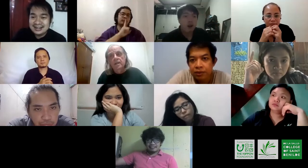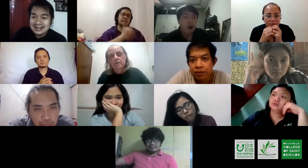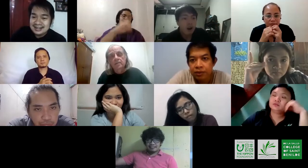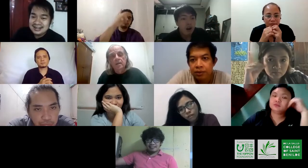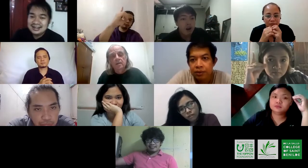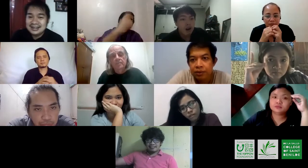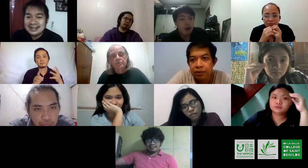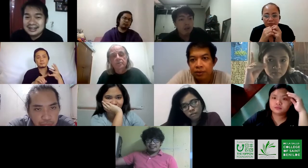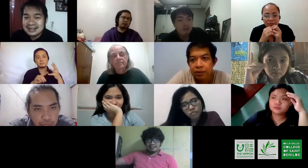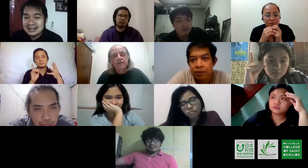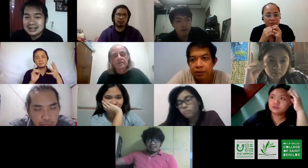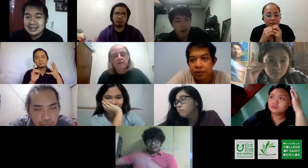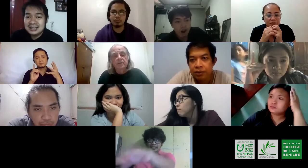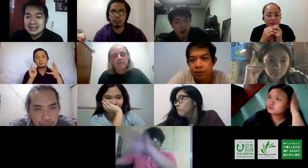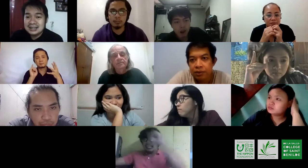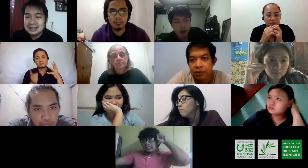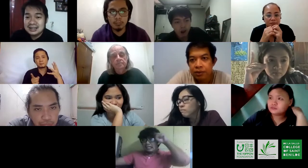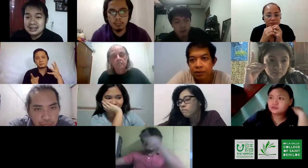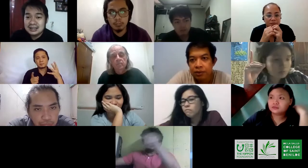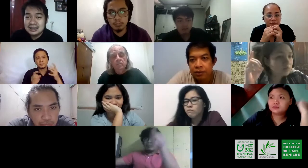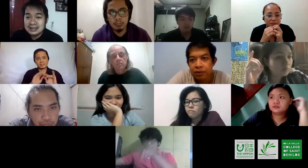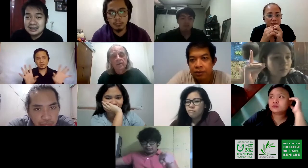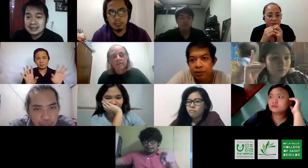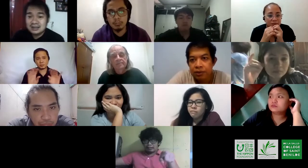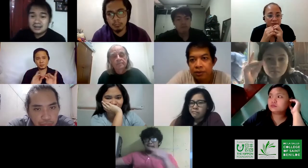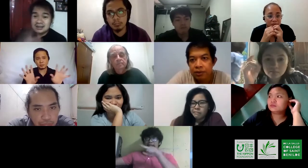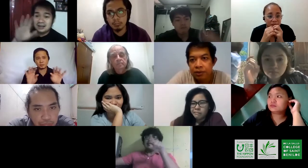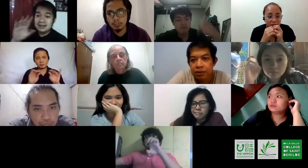Okay, I'm not sure if that's clear.